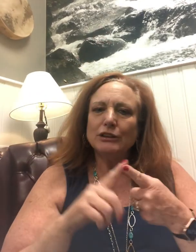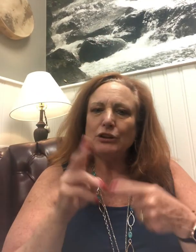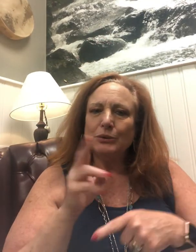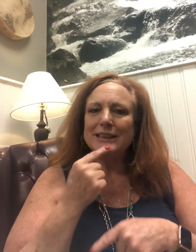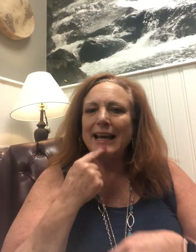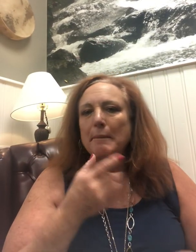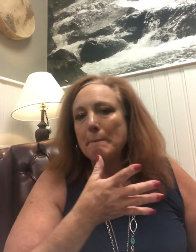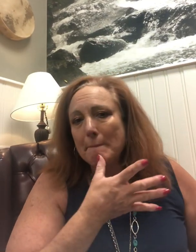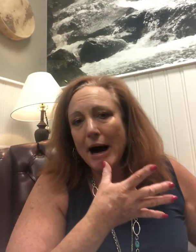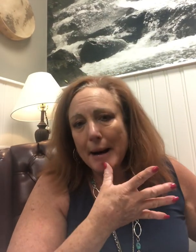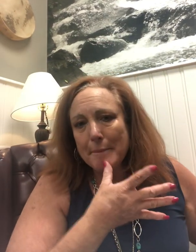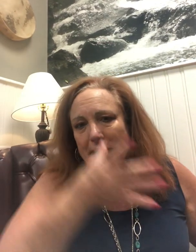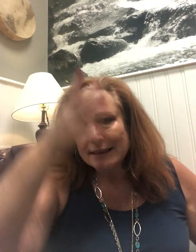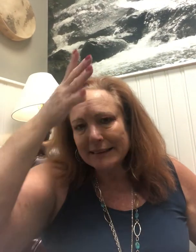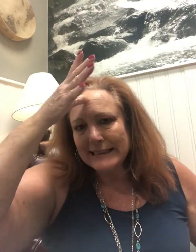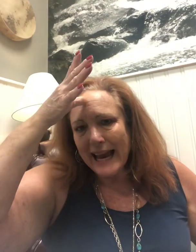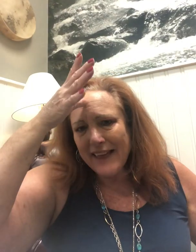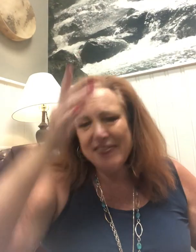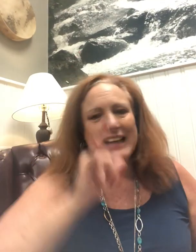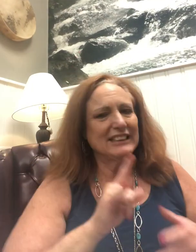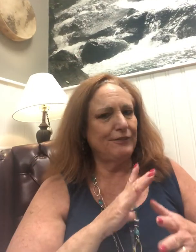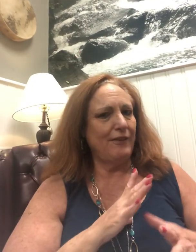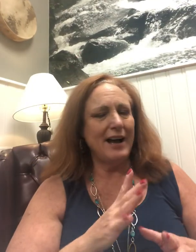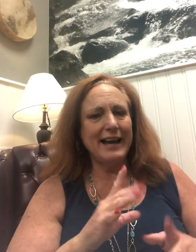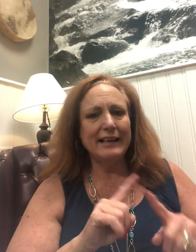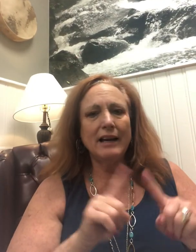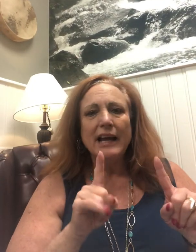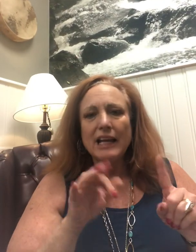to say mom, dad, that's fine.